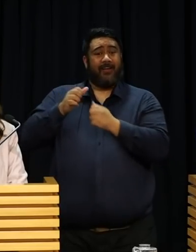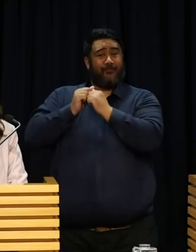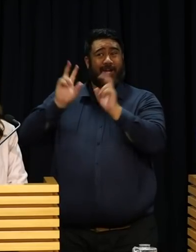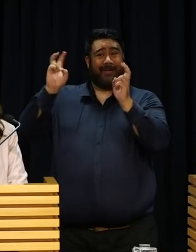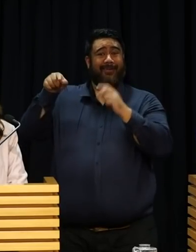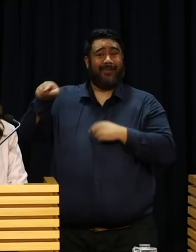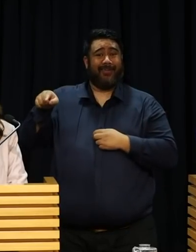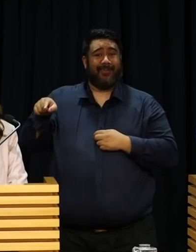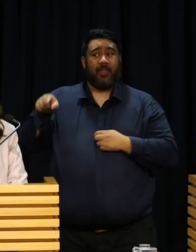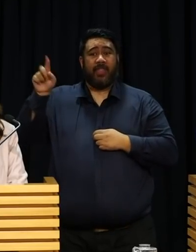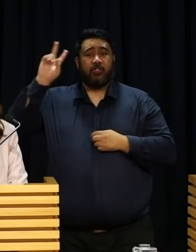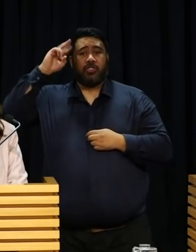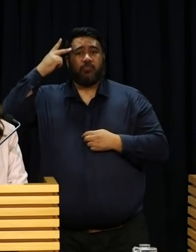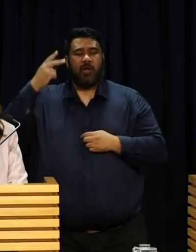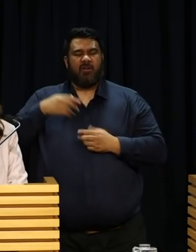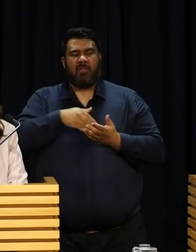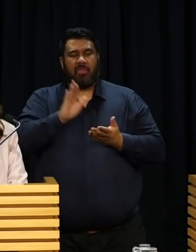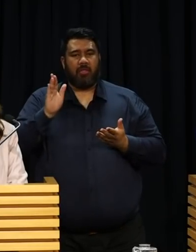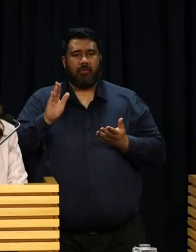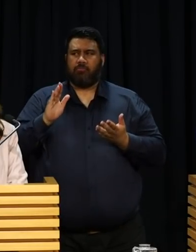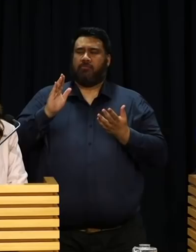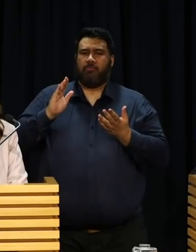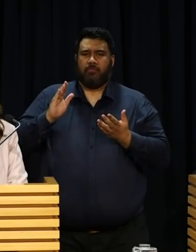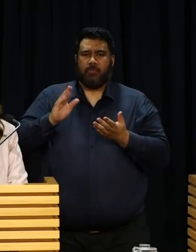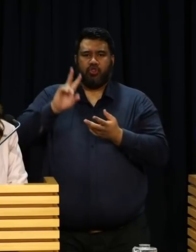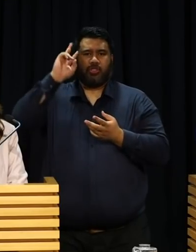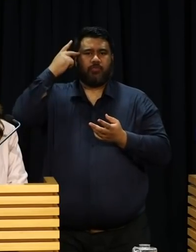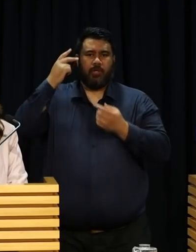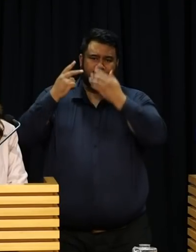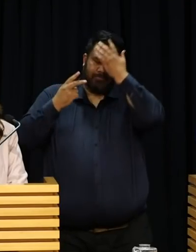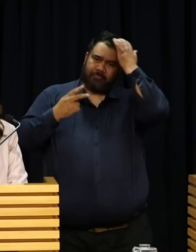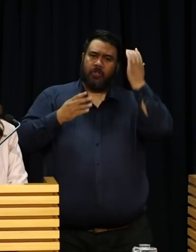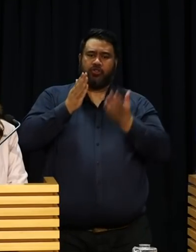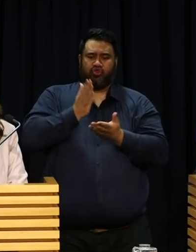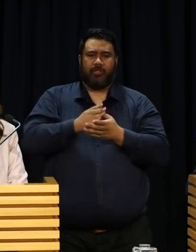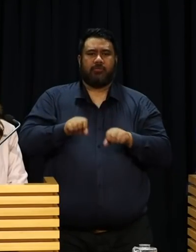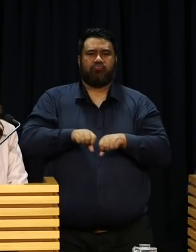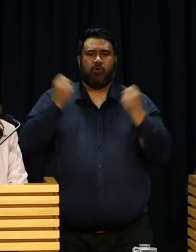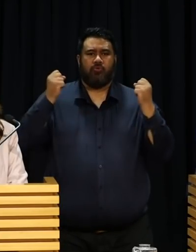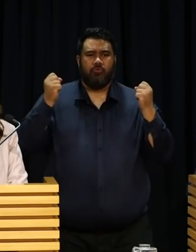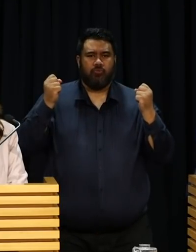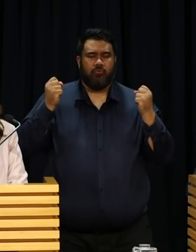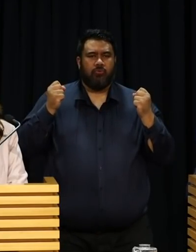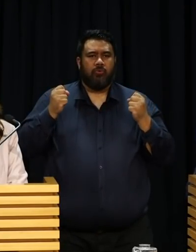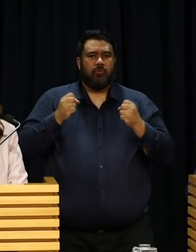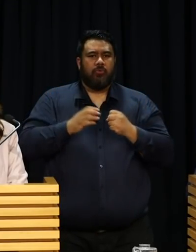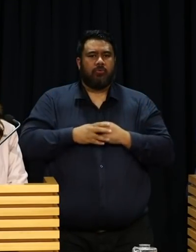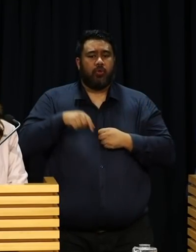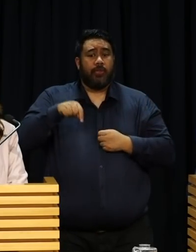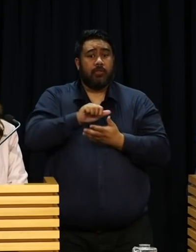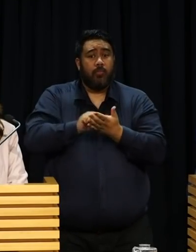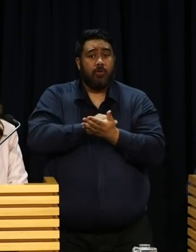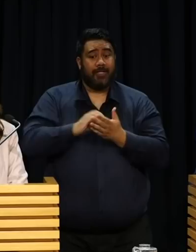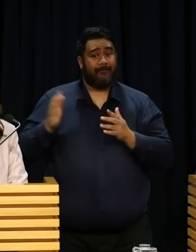country felt that they no longer needed us, they turned on us. Trust was broken. And what this apology is about, first